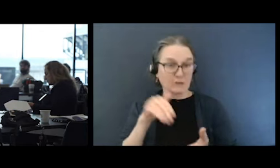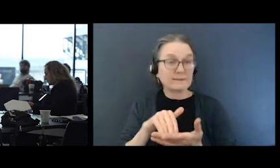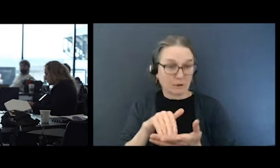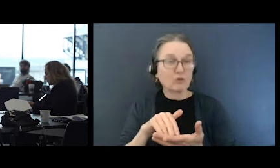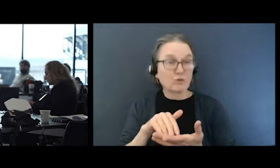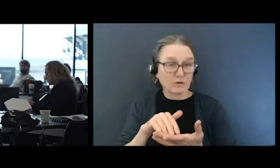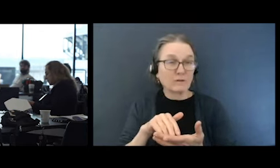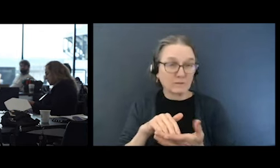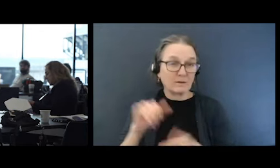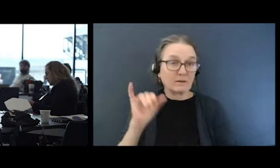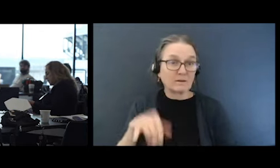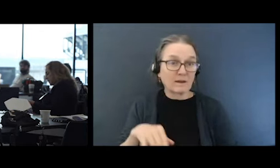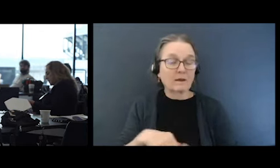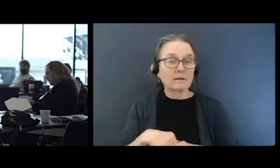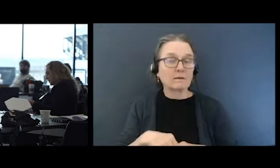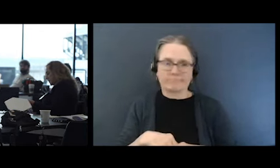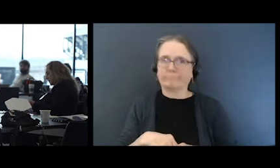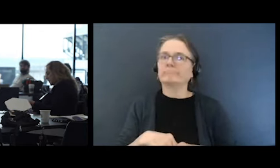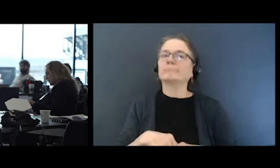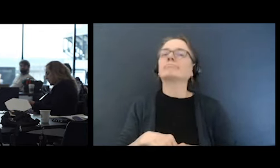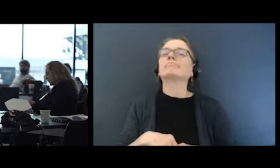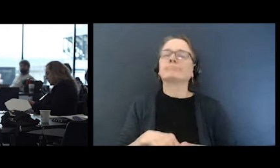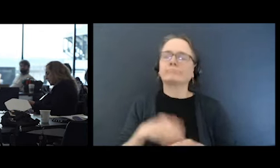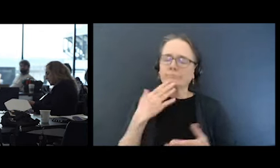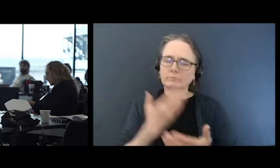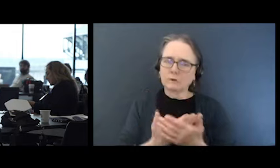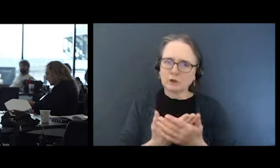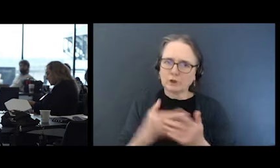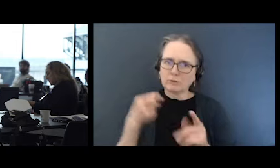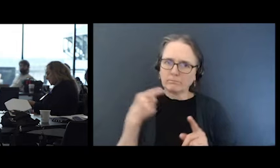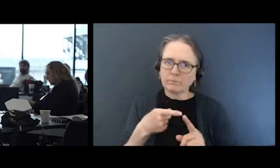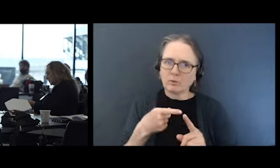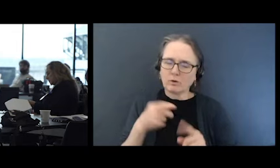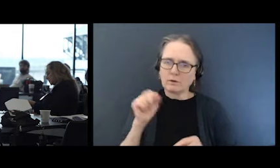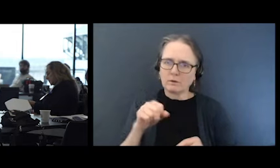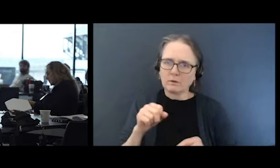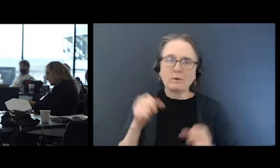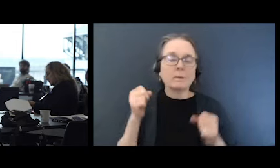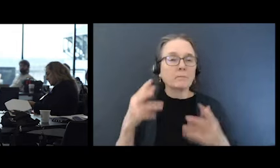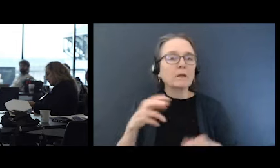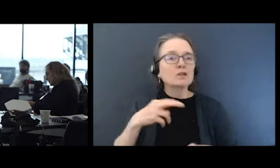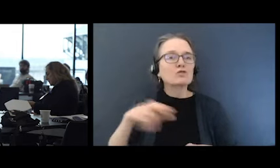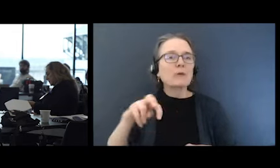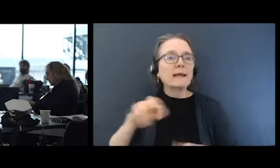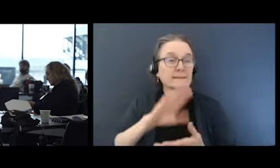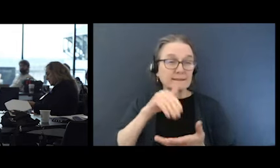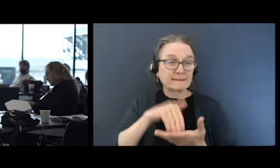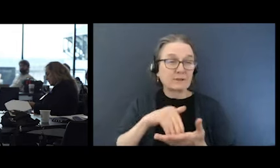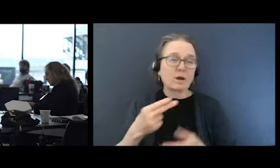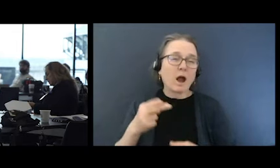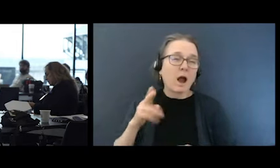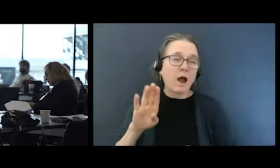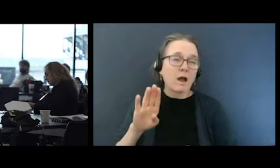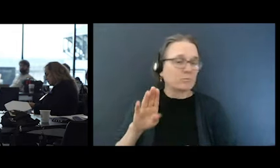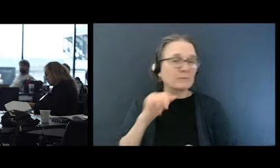I think that's a valid point just because a lot of transit hubs don't have restrooms or close access to